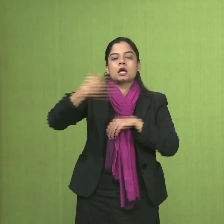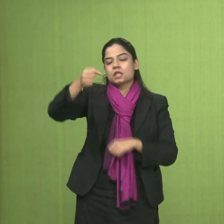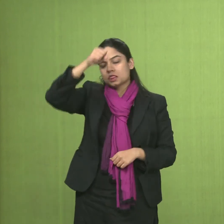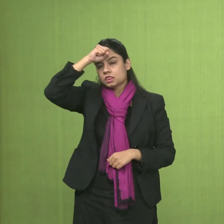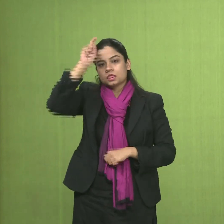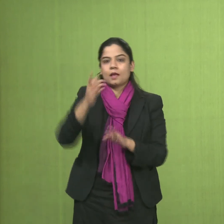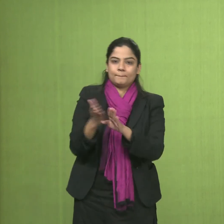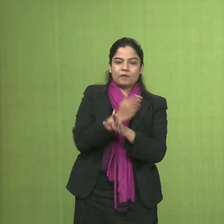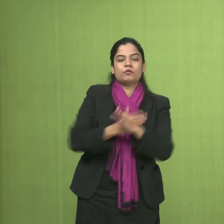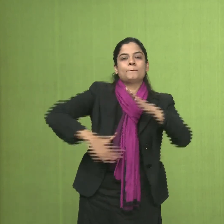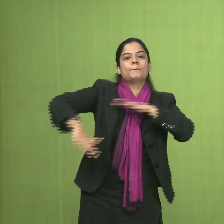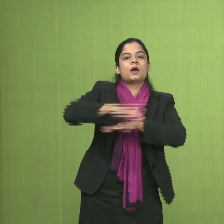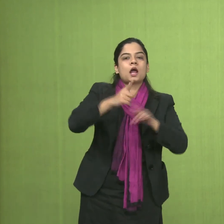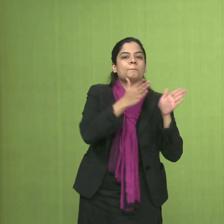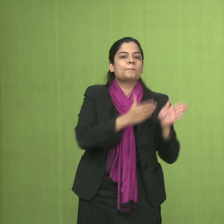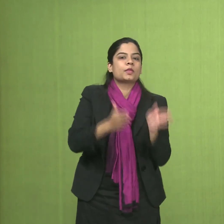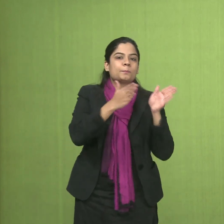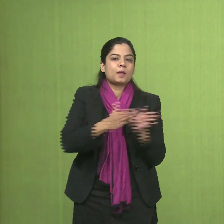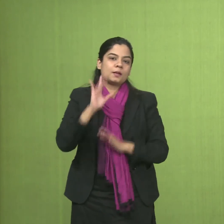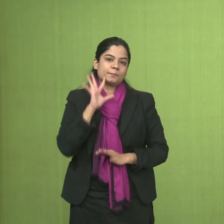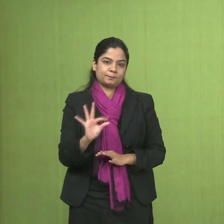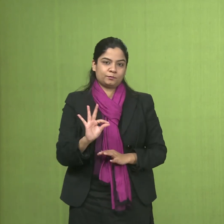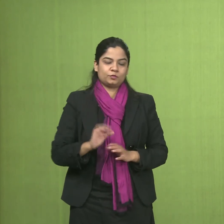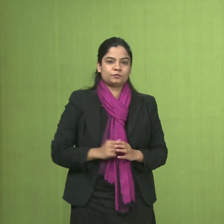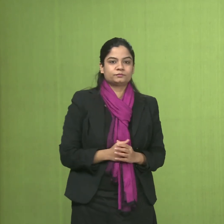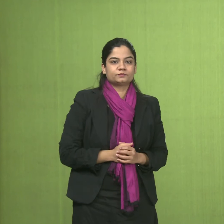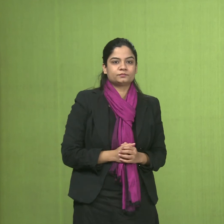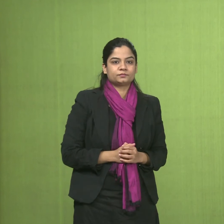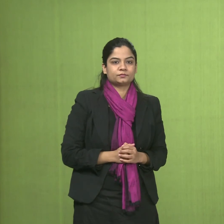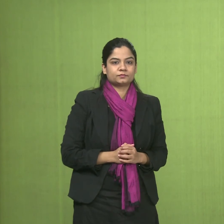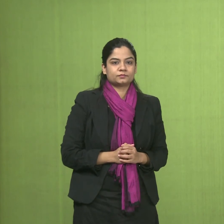just immediately buying it. Be prepared when you are buying it.